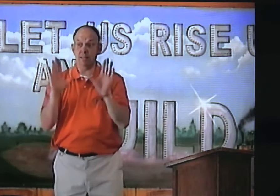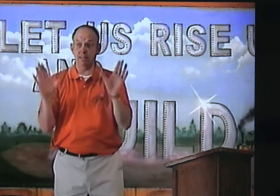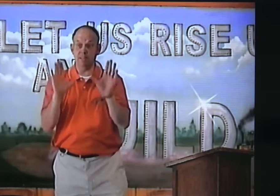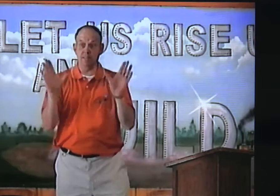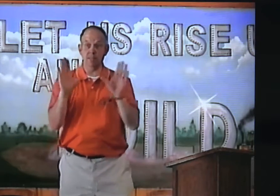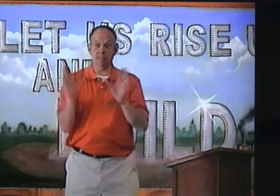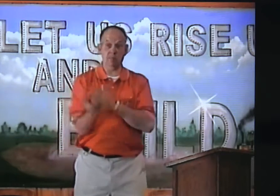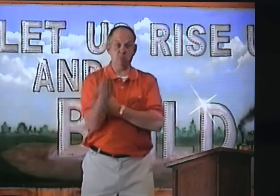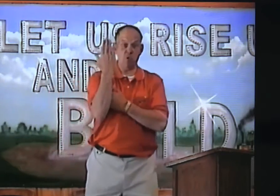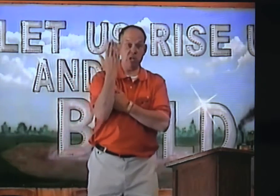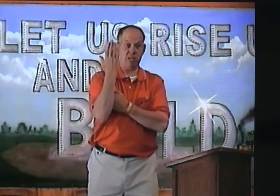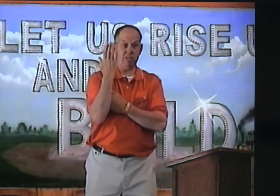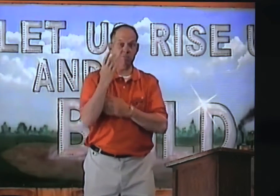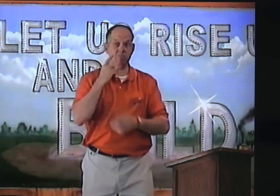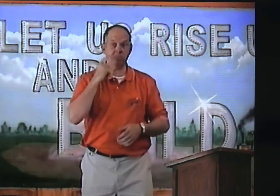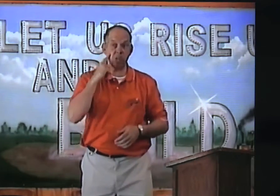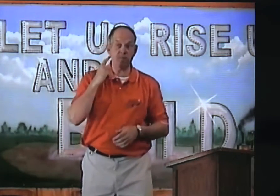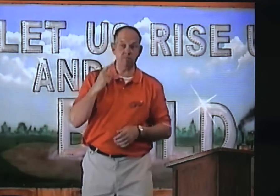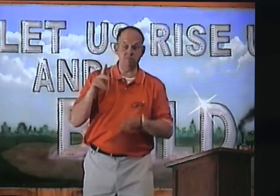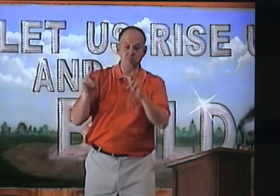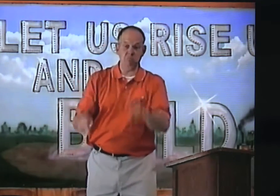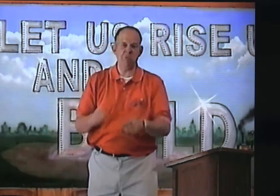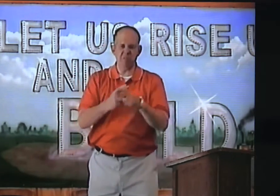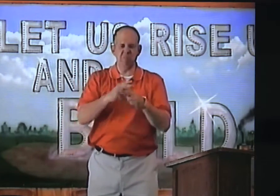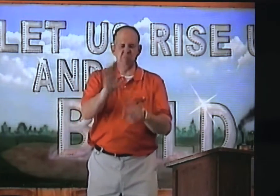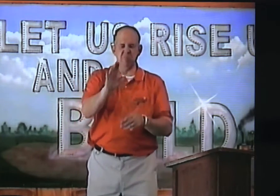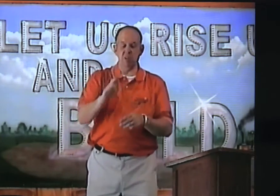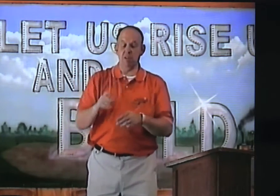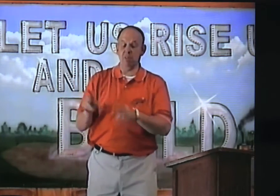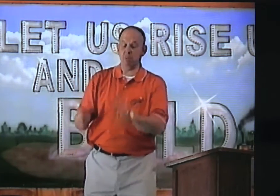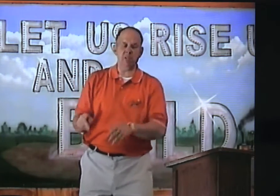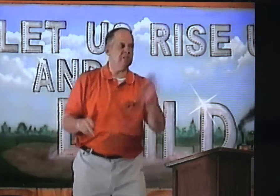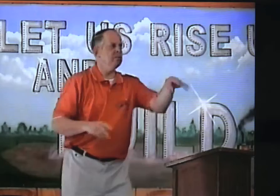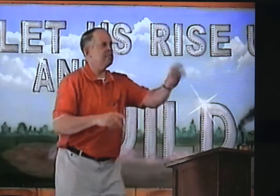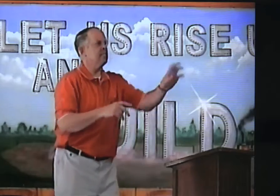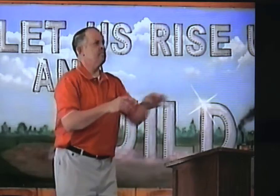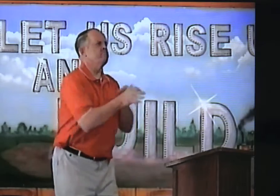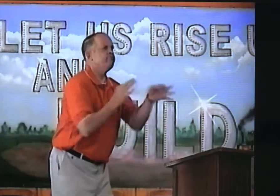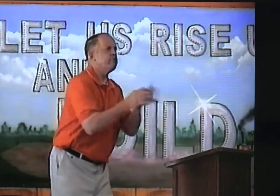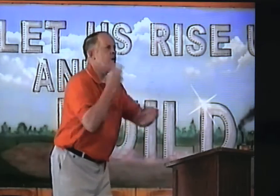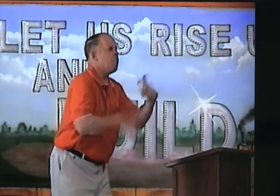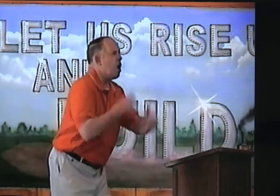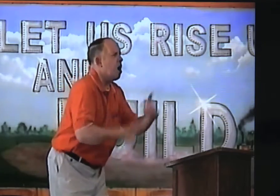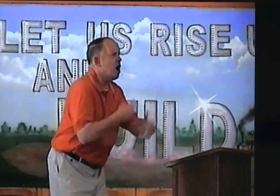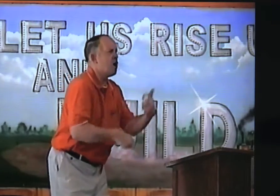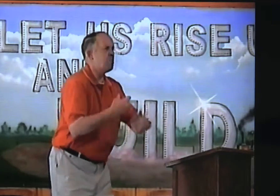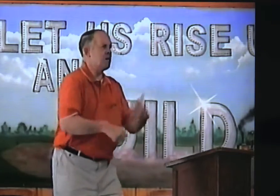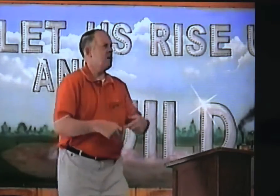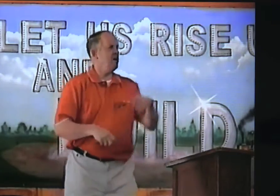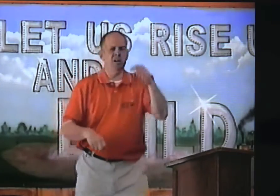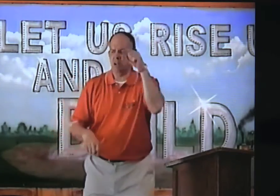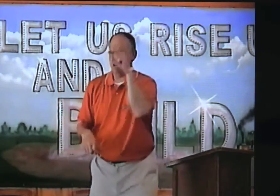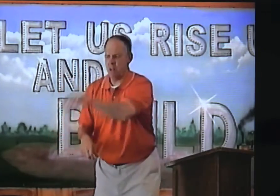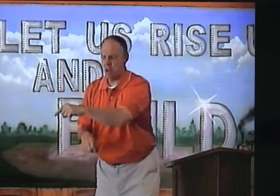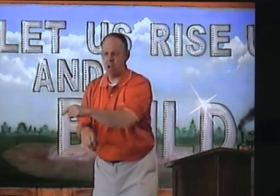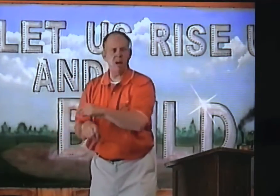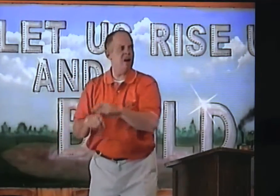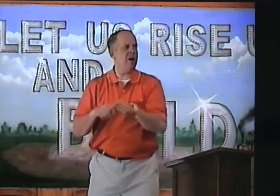Last Sunday in the morning, a dead person said, explain to me, I've got to make you my problem.